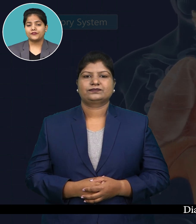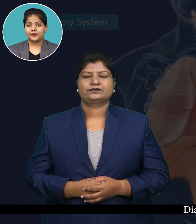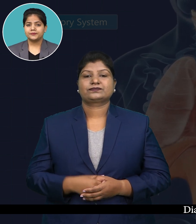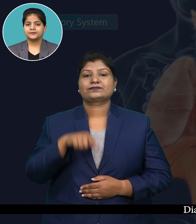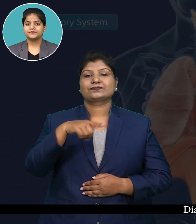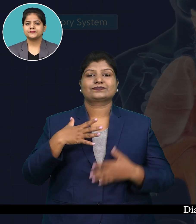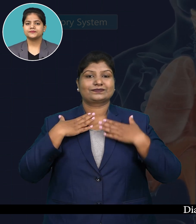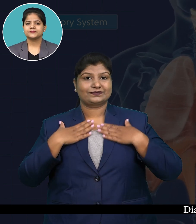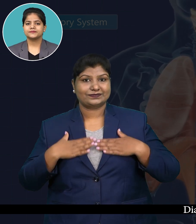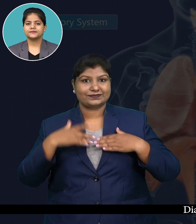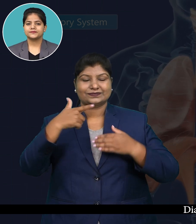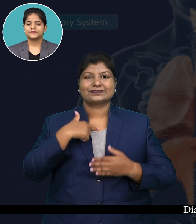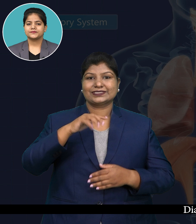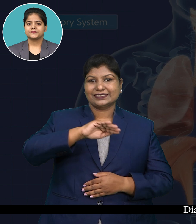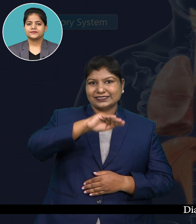diaphragm,